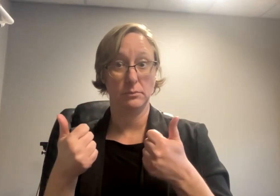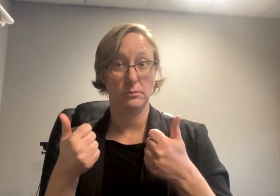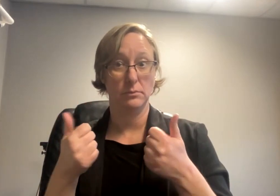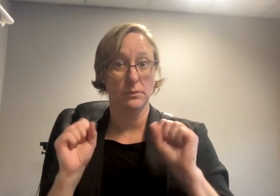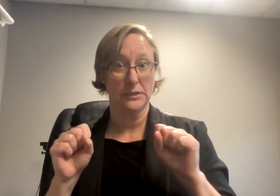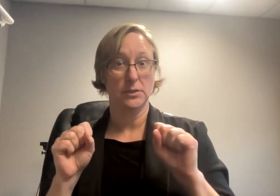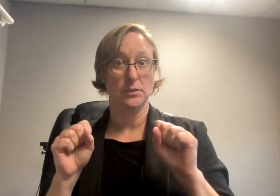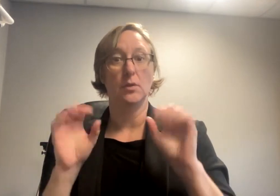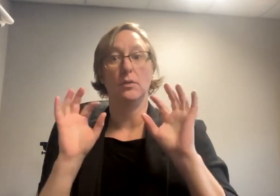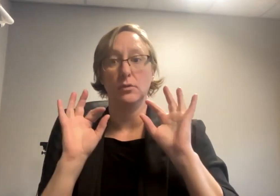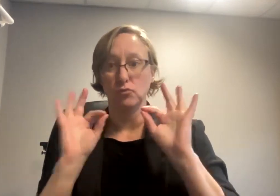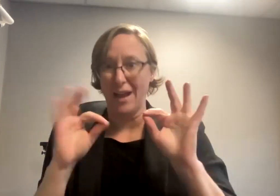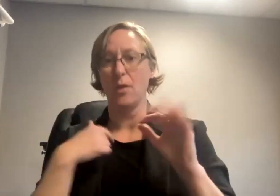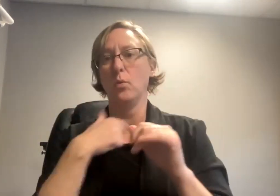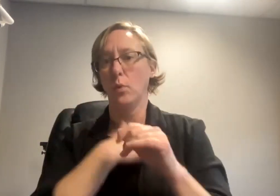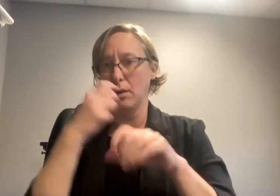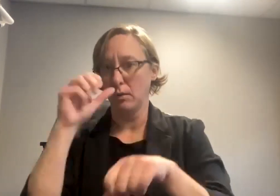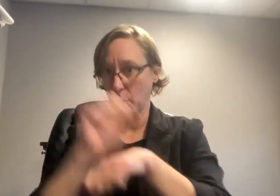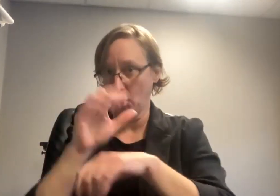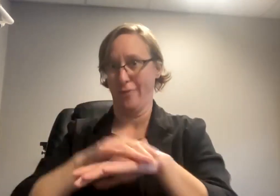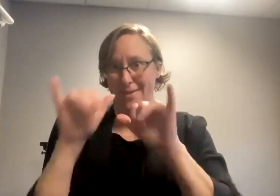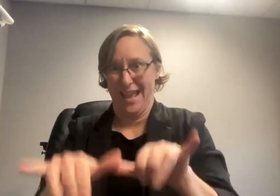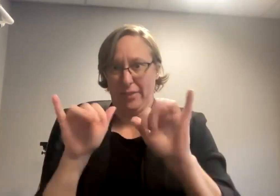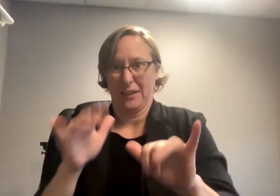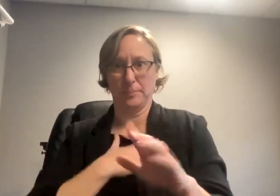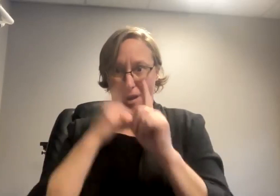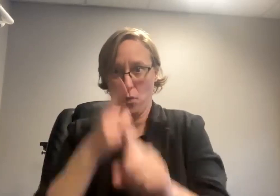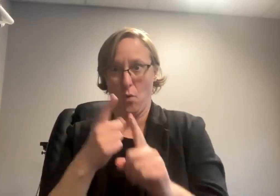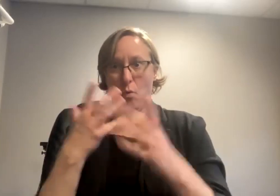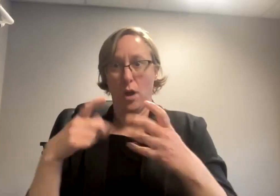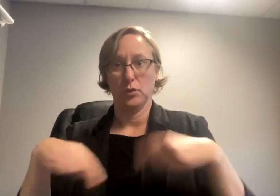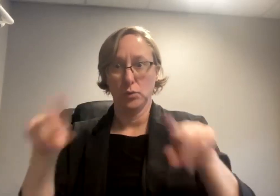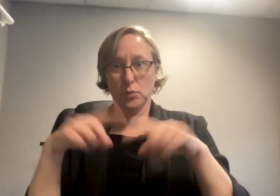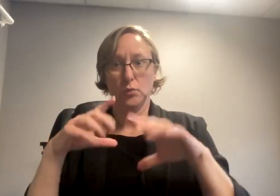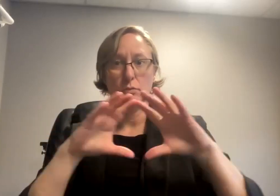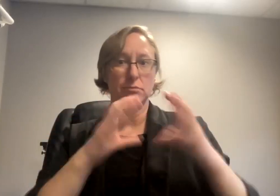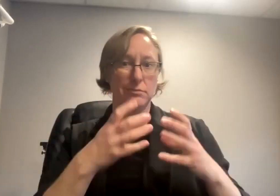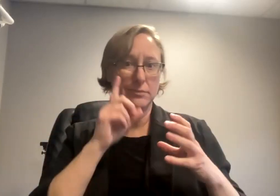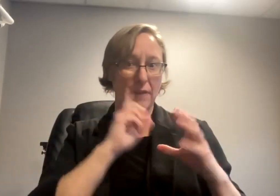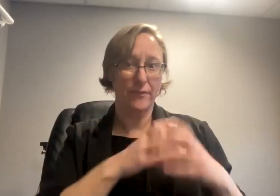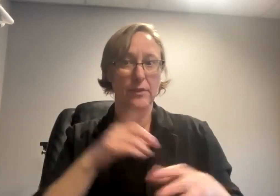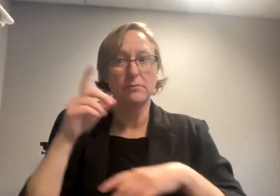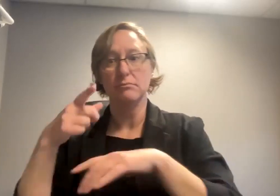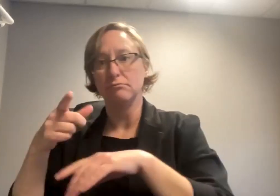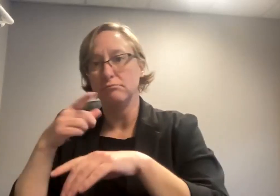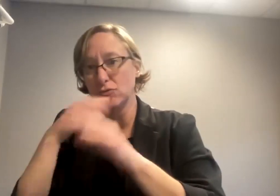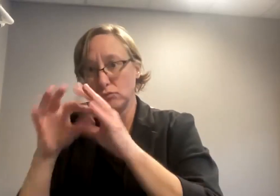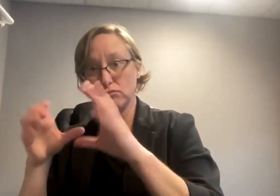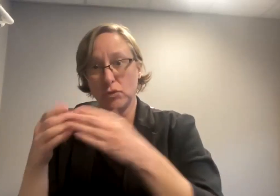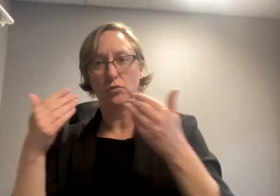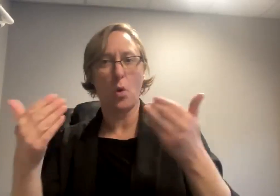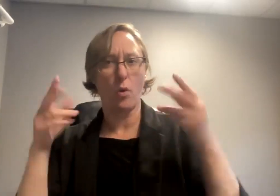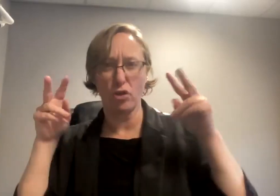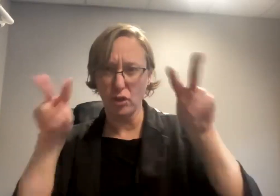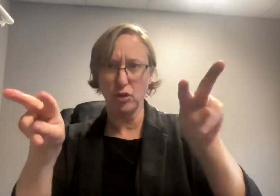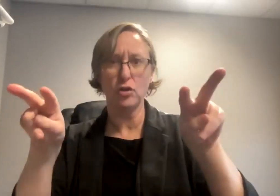okay with that, yes, good, yep. Okay. So that's what we're going to work on. That's what our goals are from here on